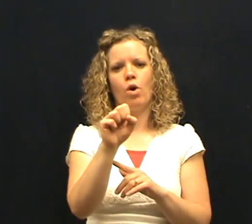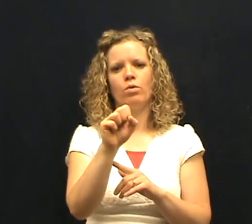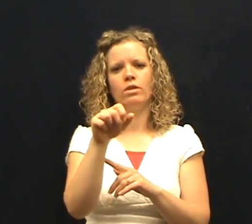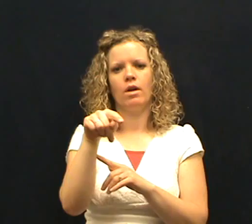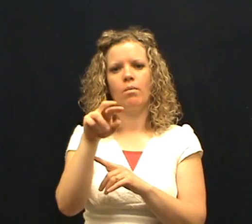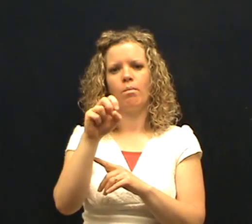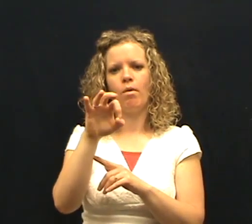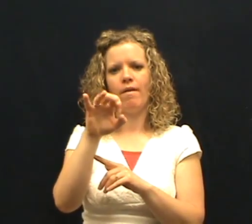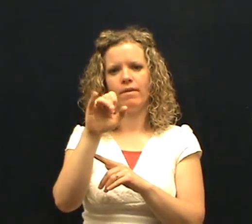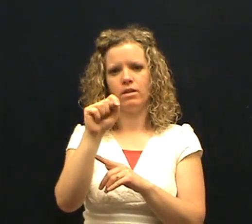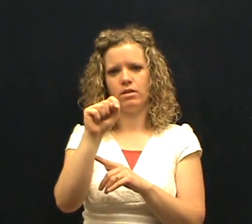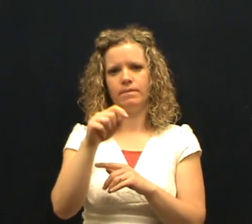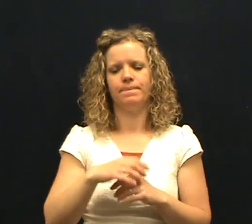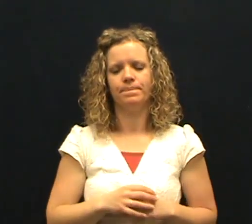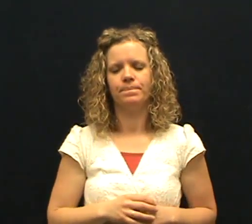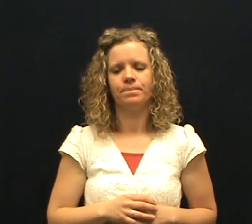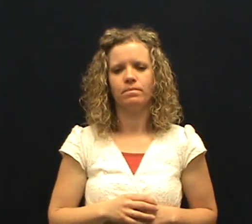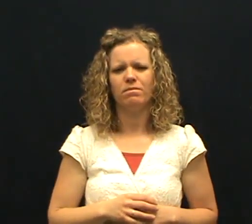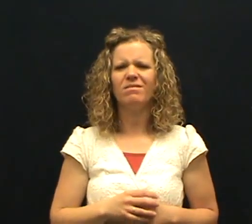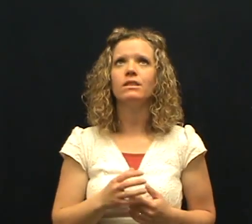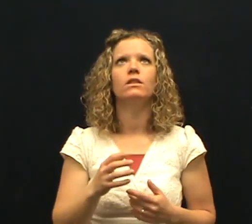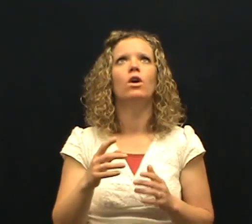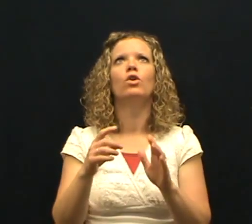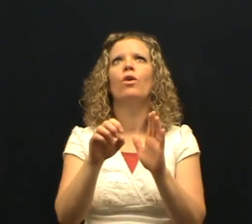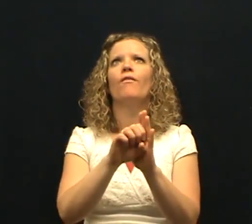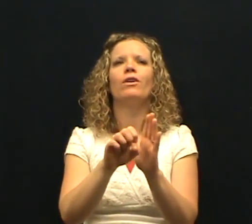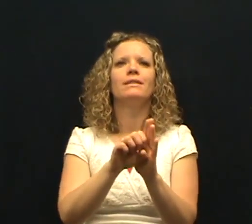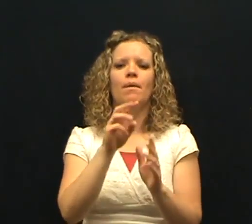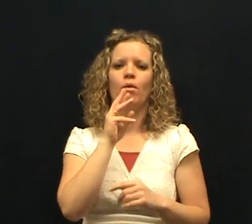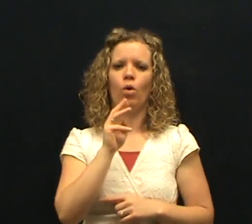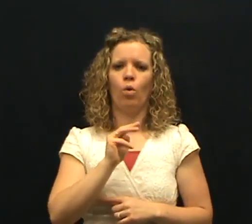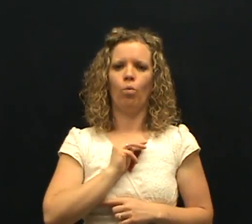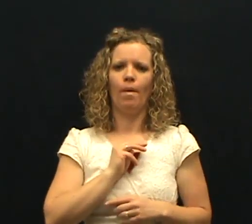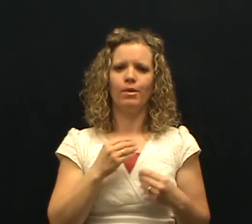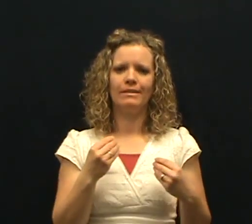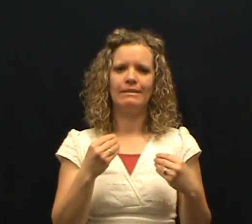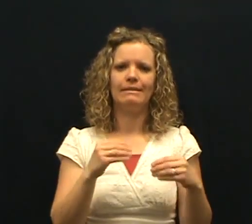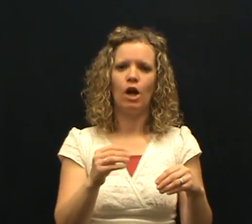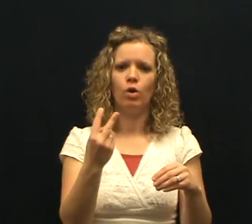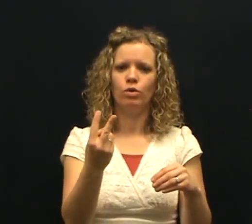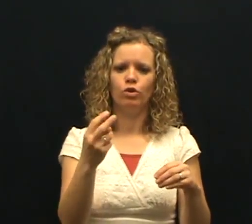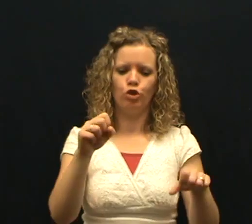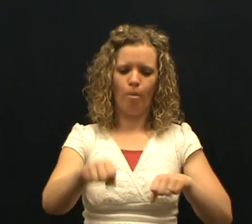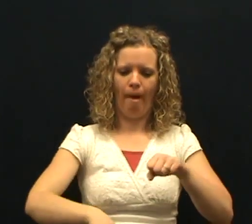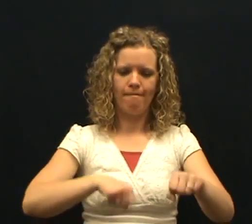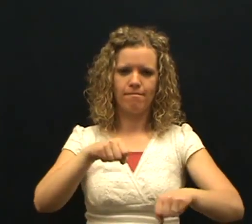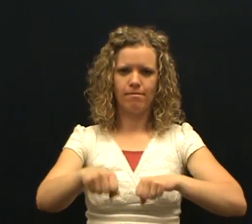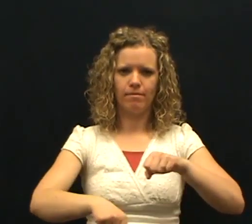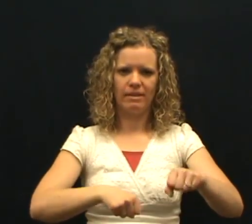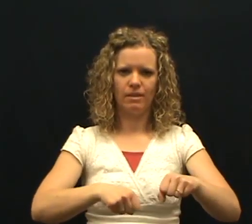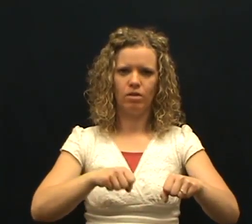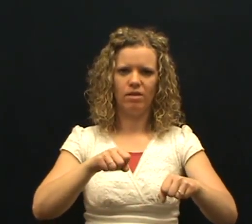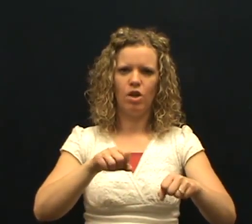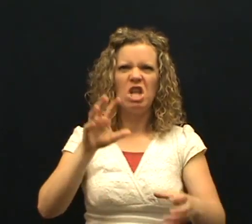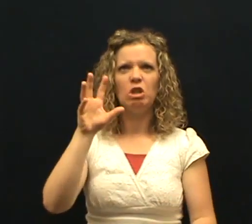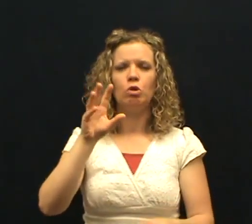So let's assume that Walmart sells 2 Schwinn mountain bikes for a total of $400 cash. So they sold them